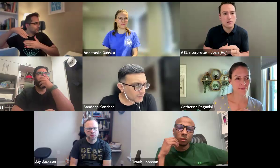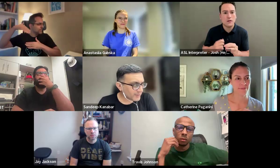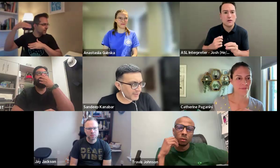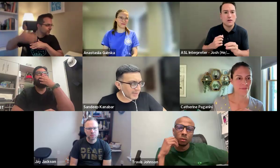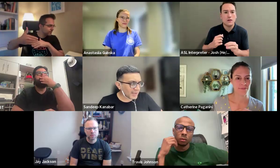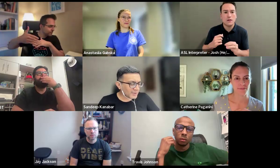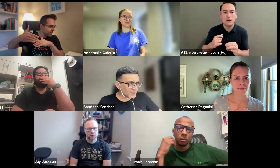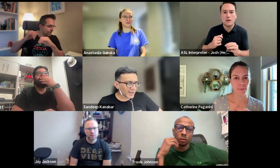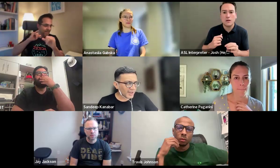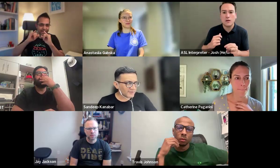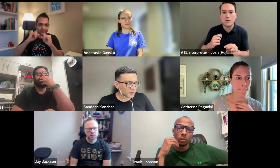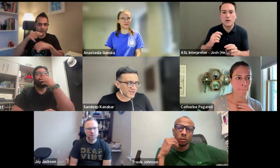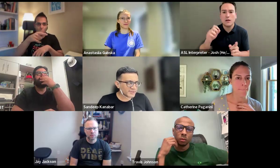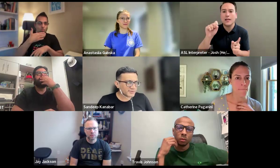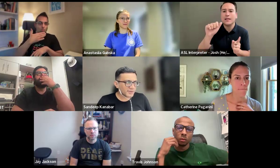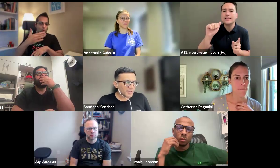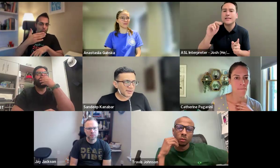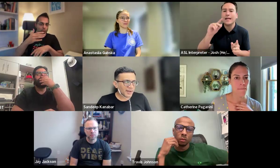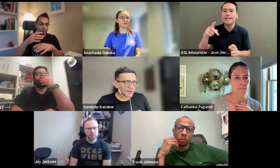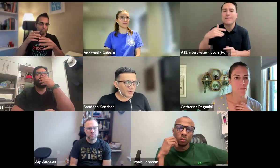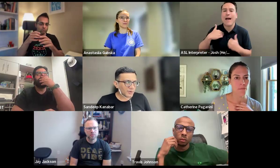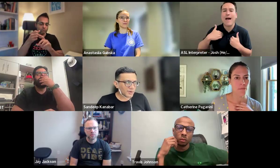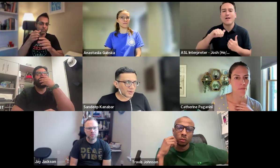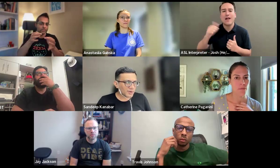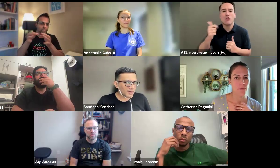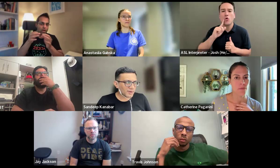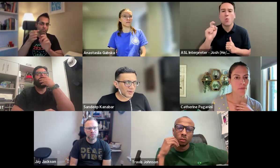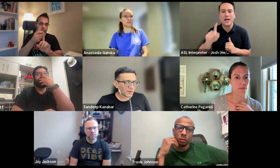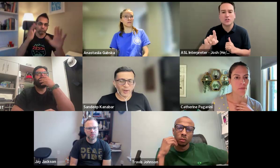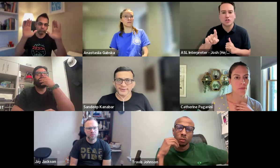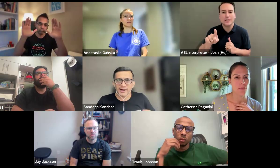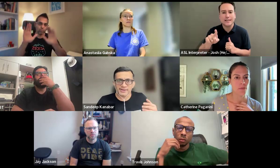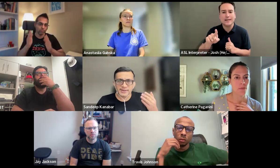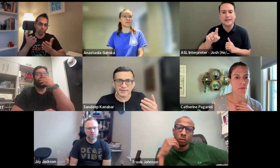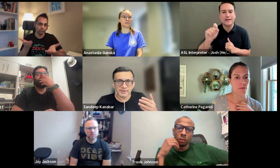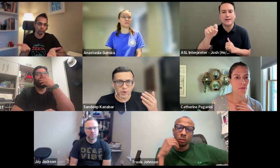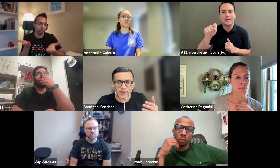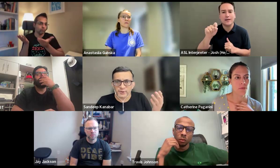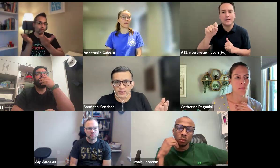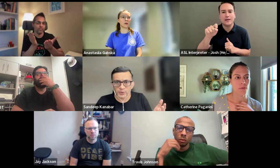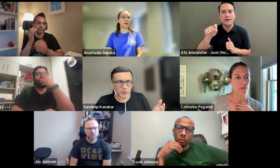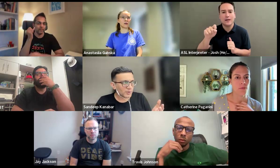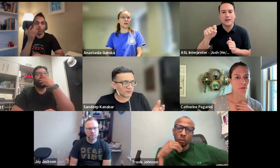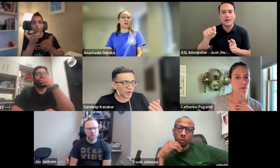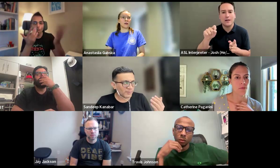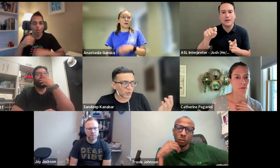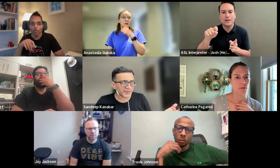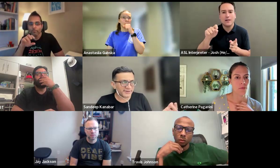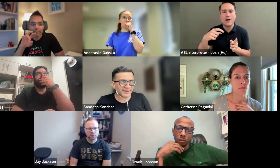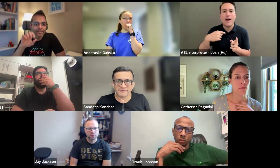So yes, I actually have a question that what exactly is blocking you from holding the